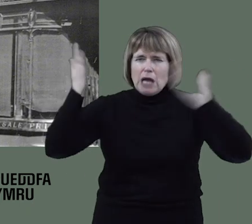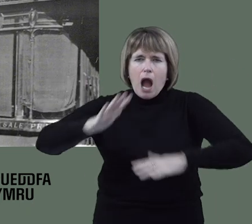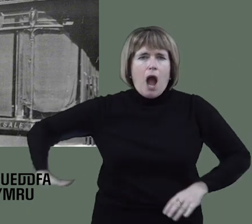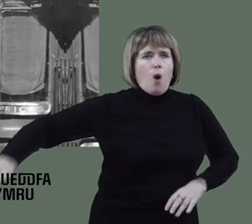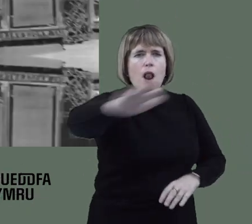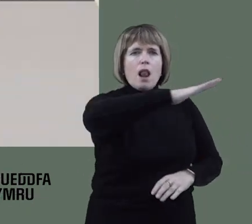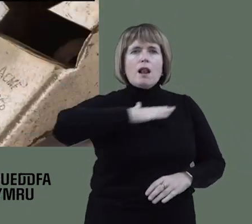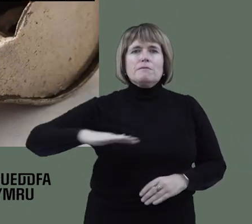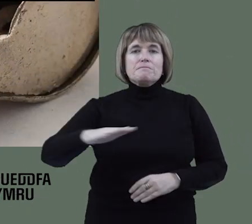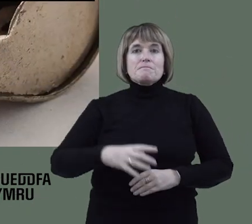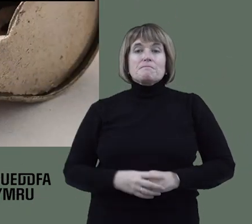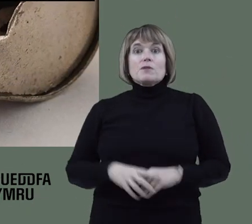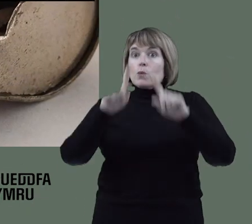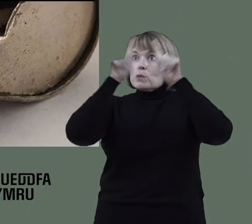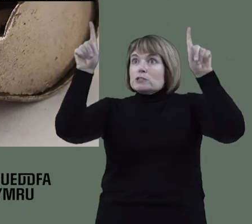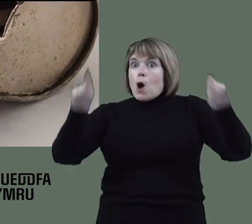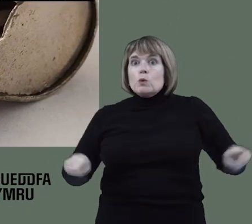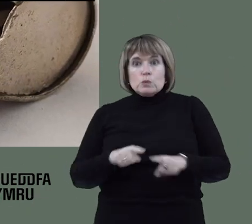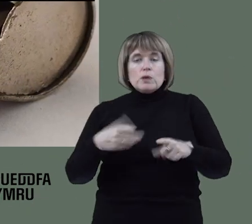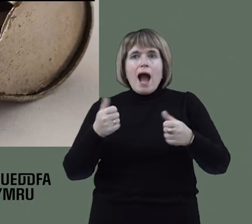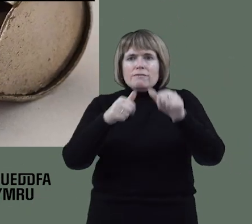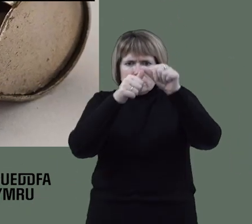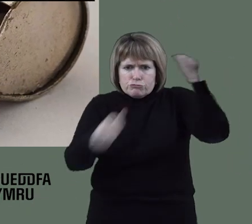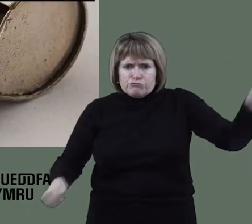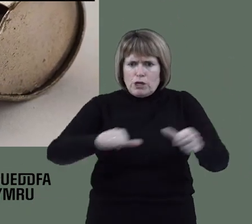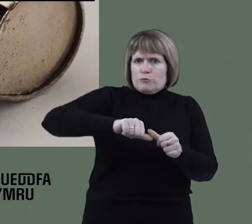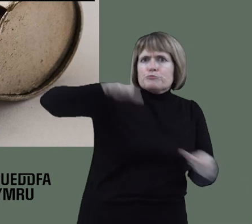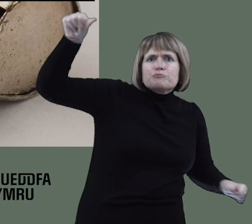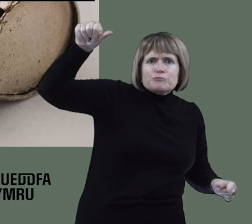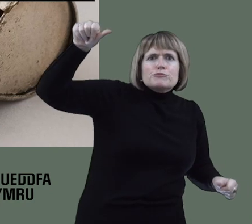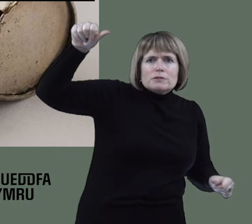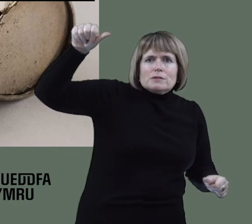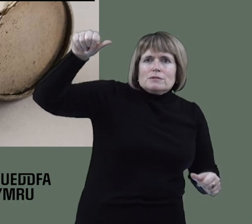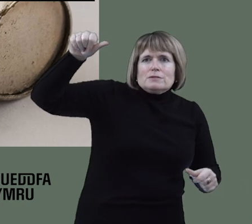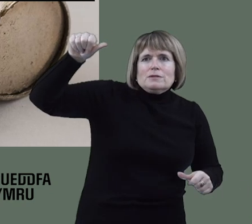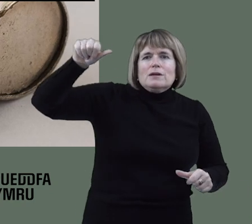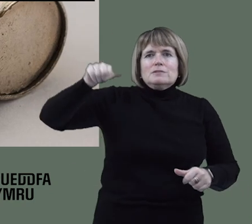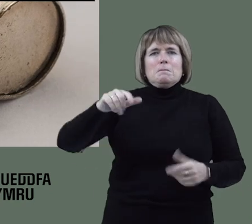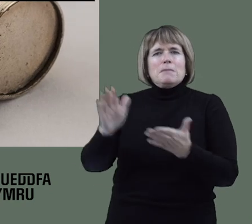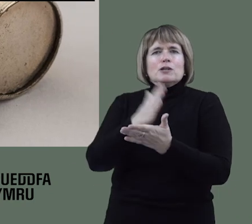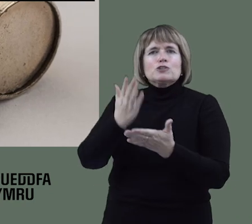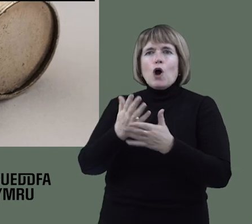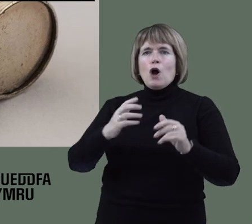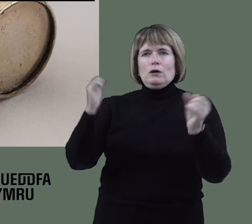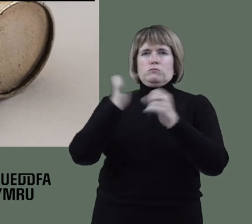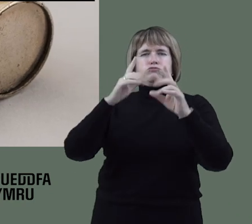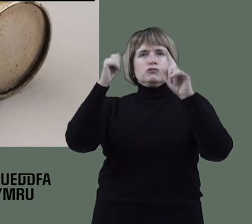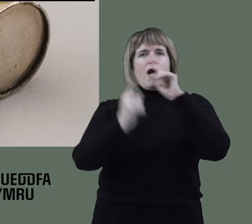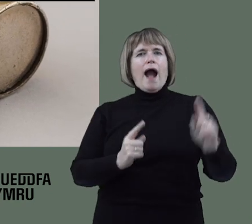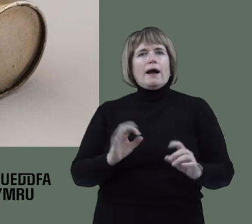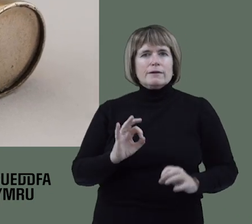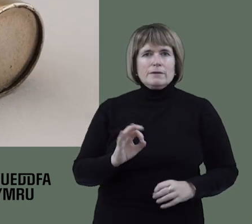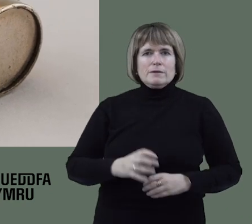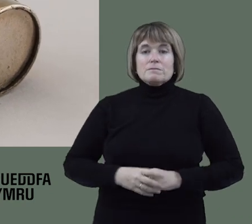to, on the windows, they used to put a sticky tape crisscross the windows. There was